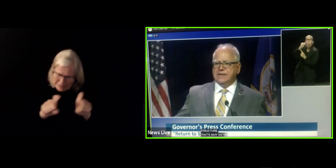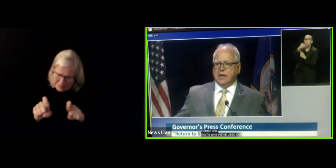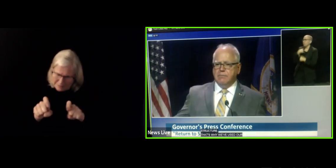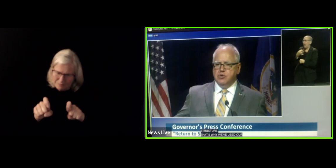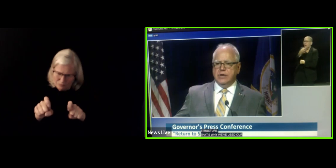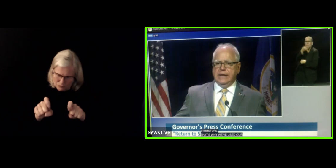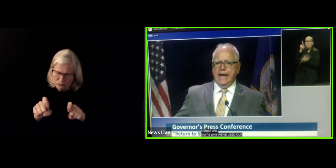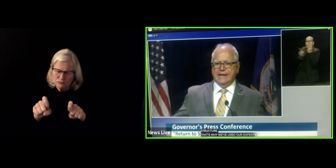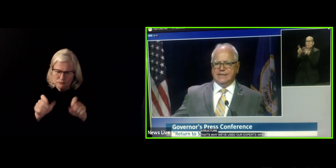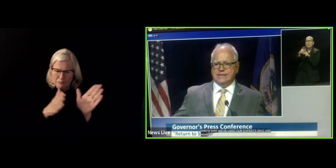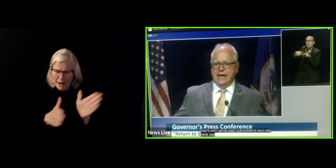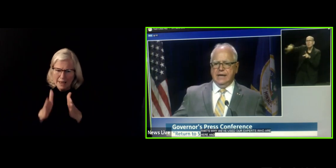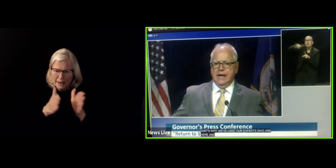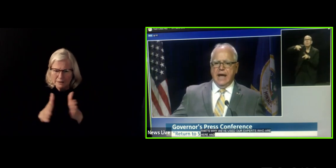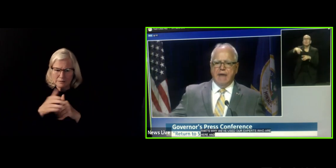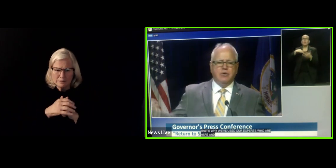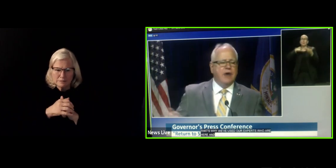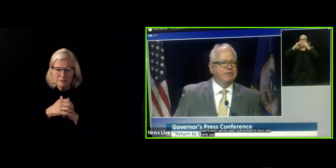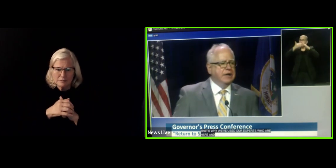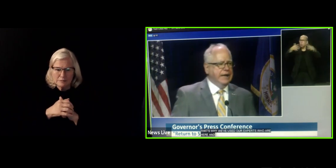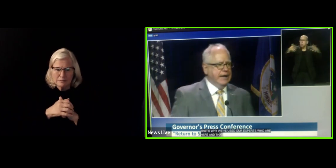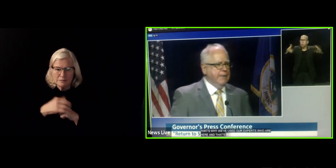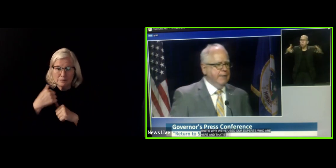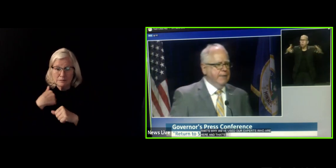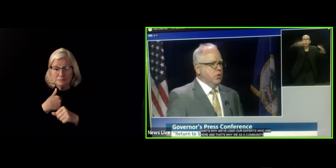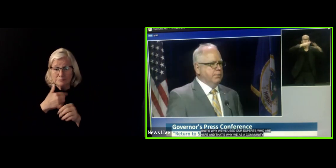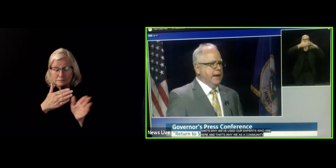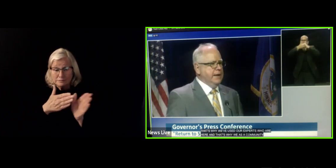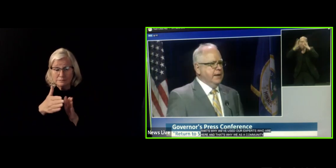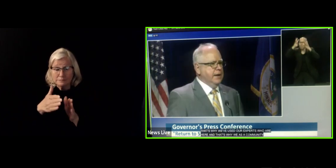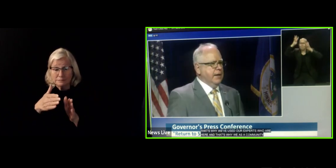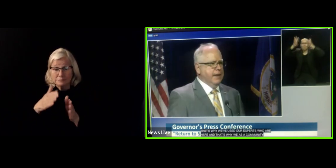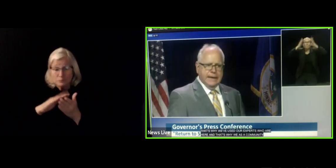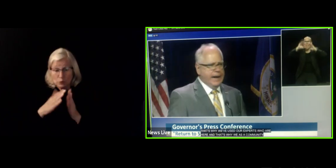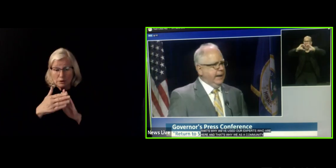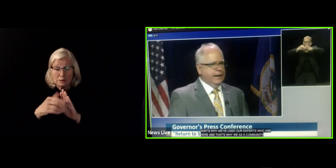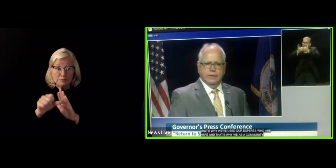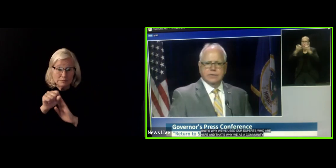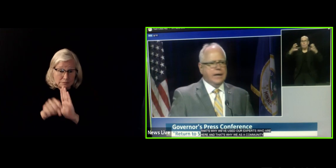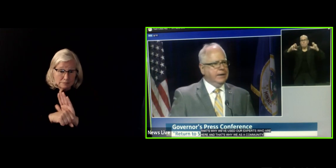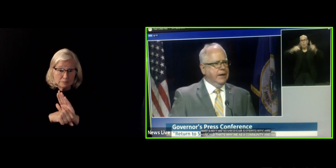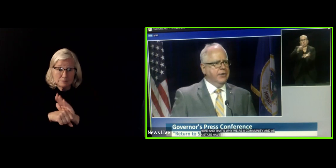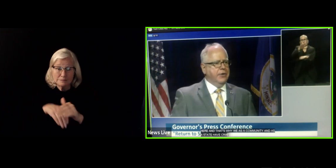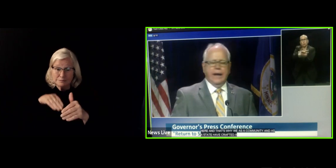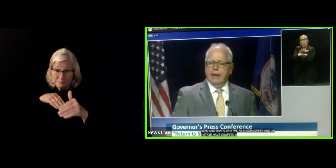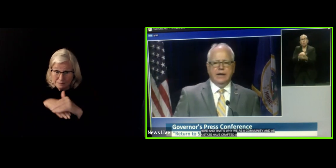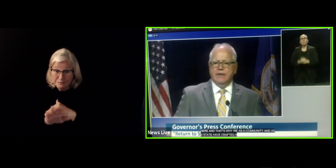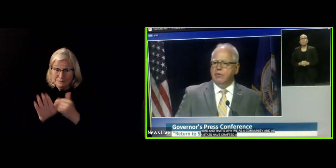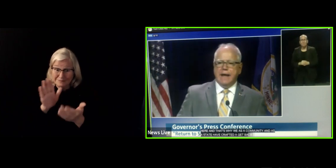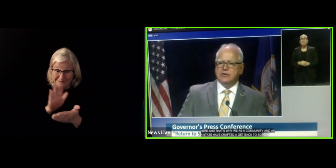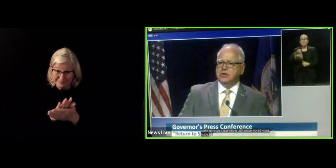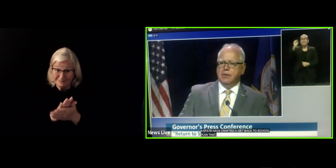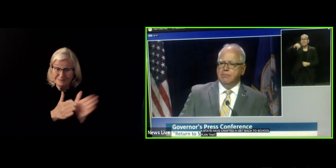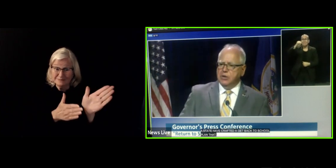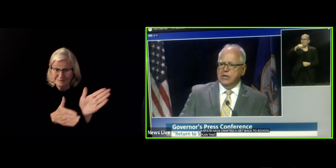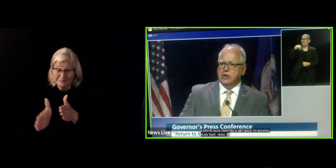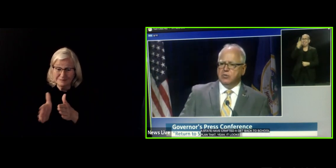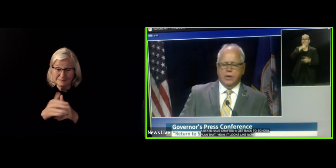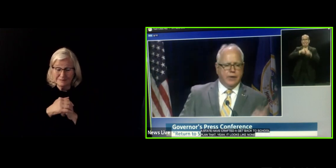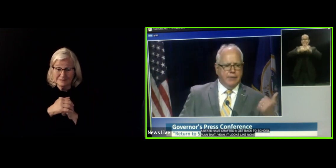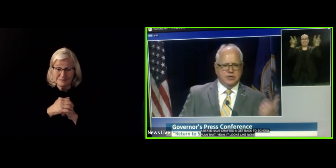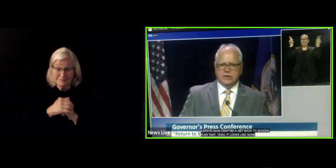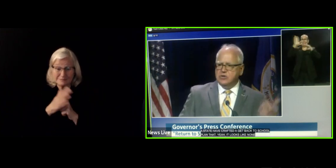as a community and as a state have crafted a get back to school plan that, yeah, it looks like none other. And I would have never imagined in a million